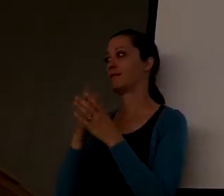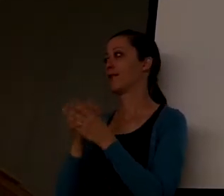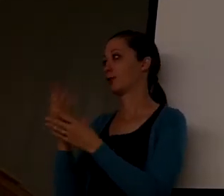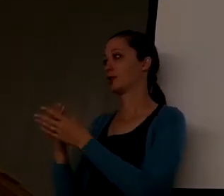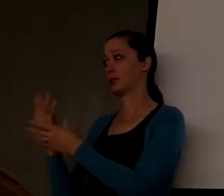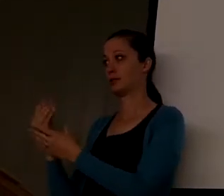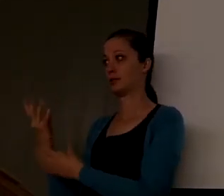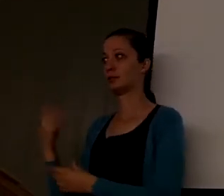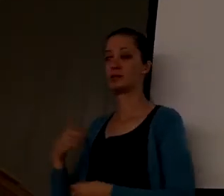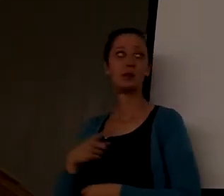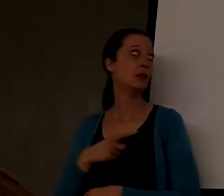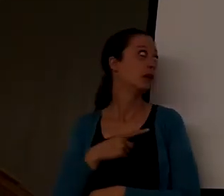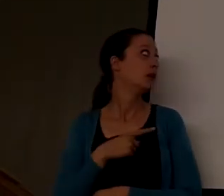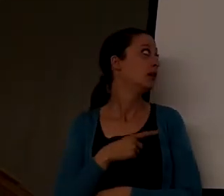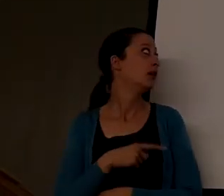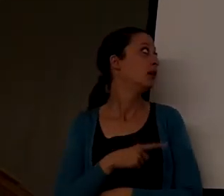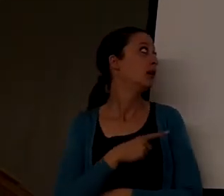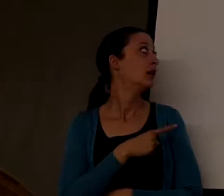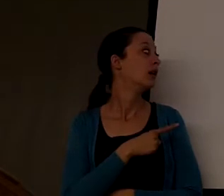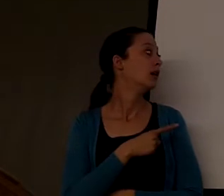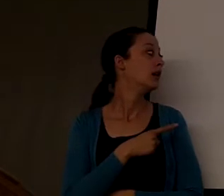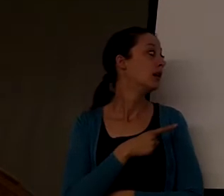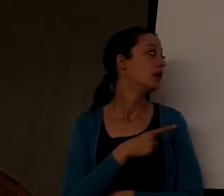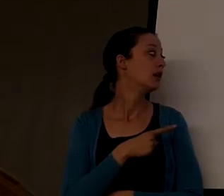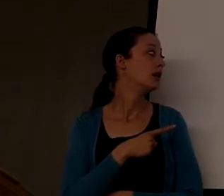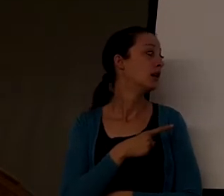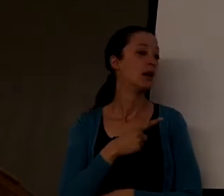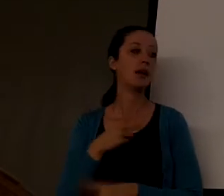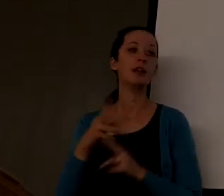Here you have Walk, or Don't Walk, Walk,